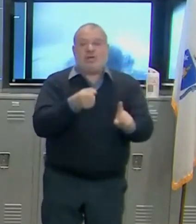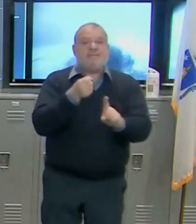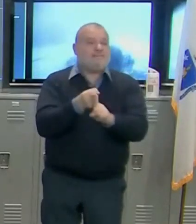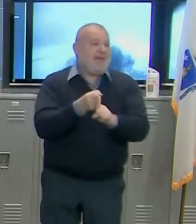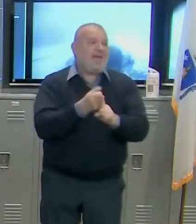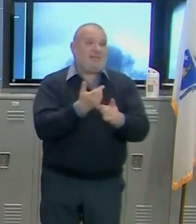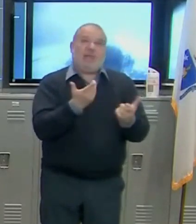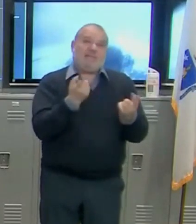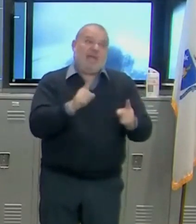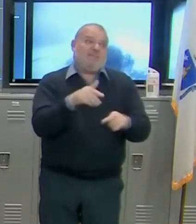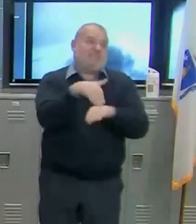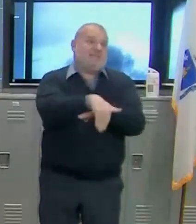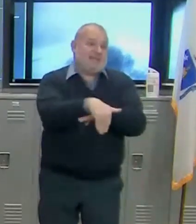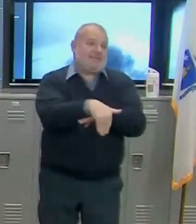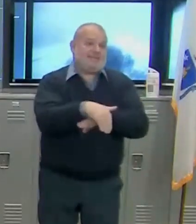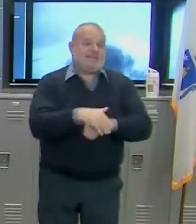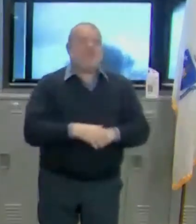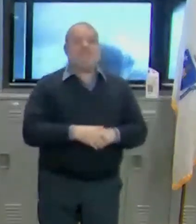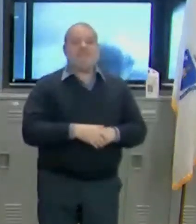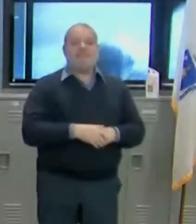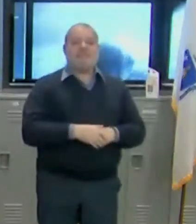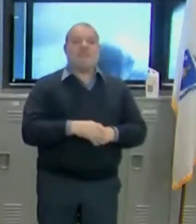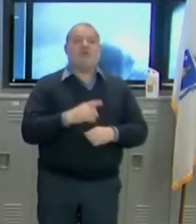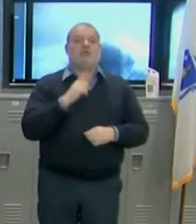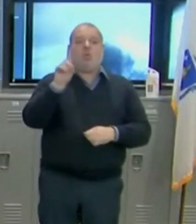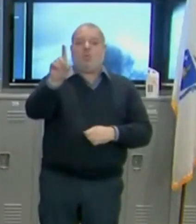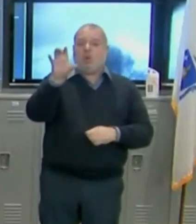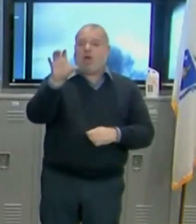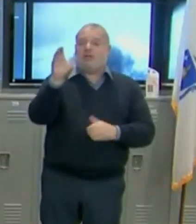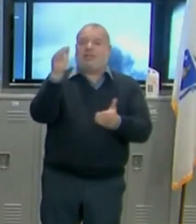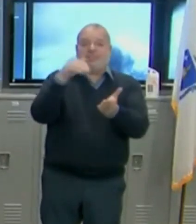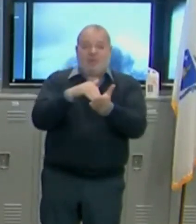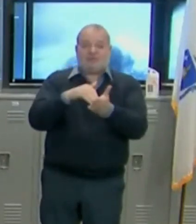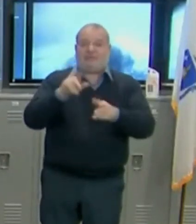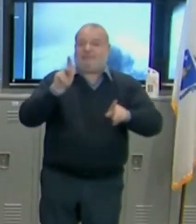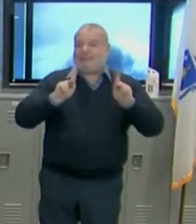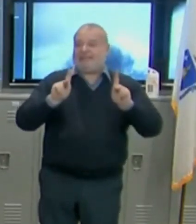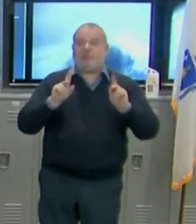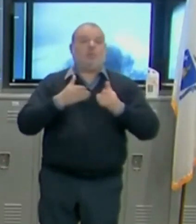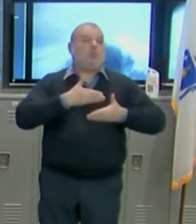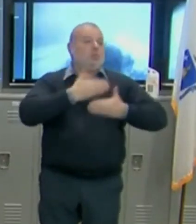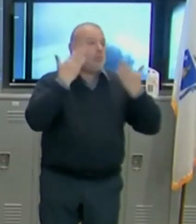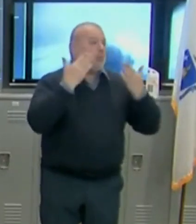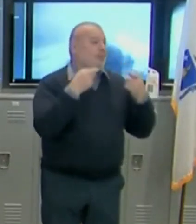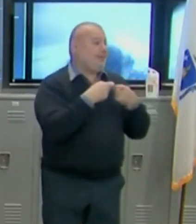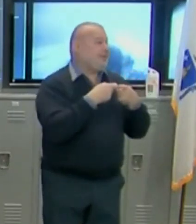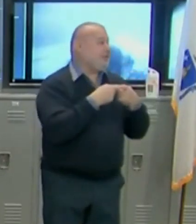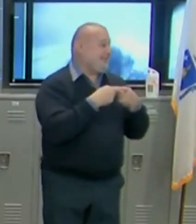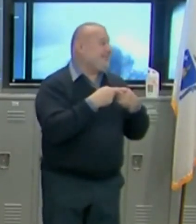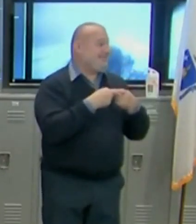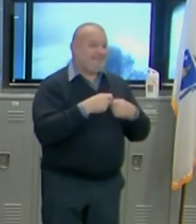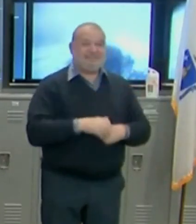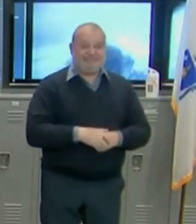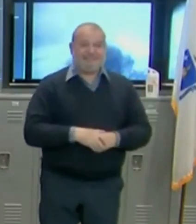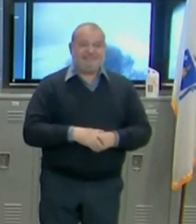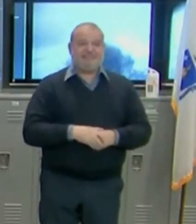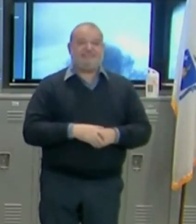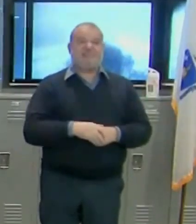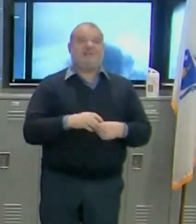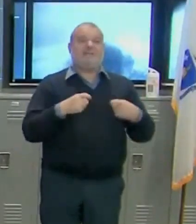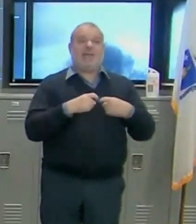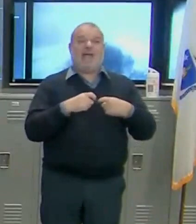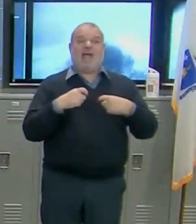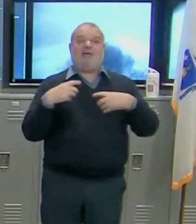are over 100,000 outages and customers statewide without power. We have power outages heavily concentrated